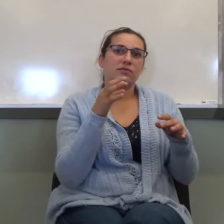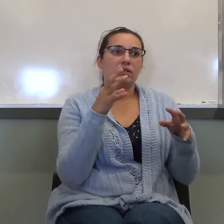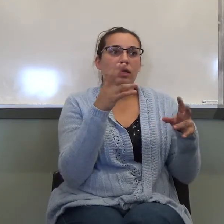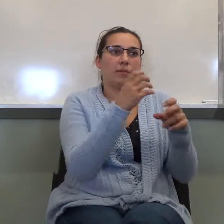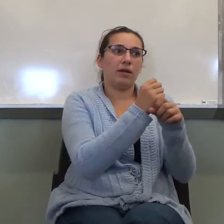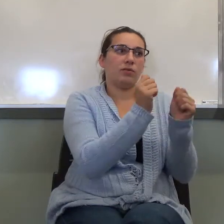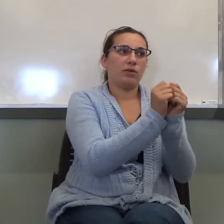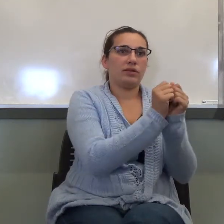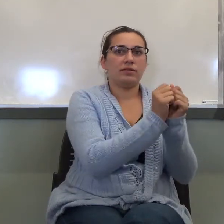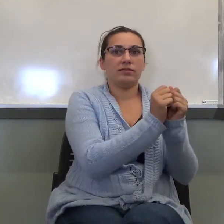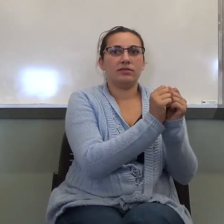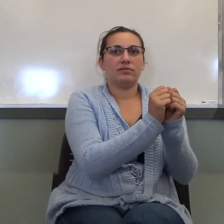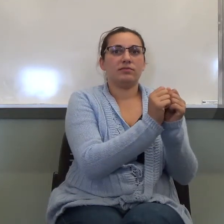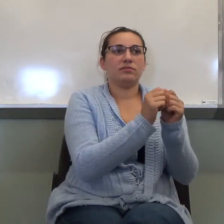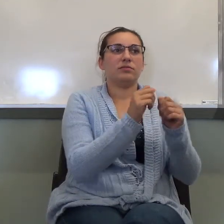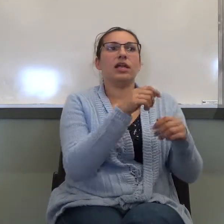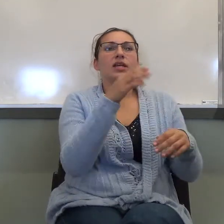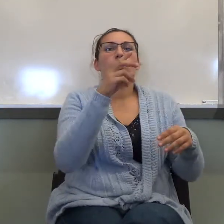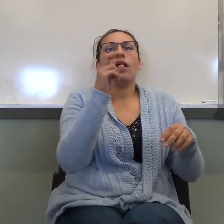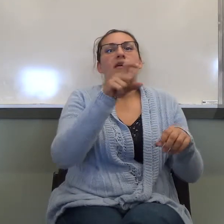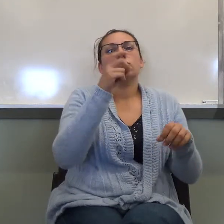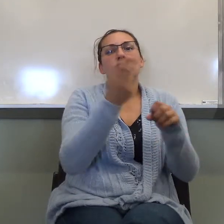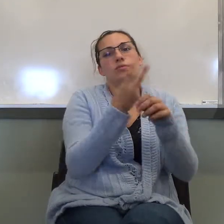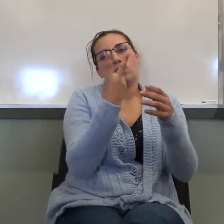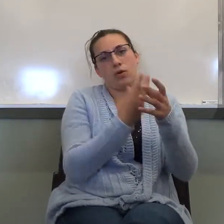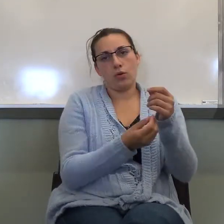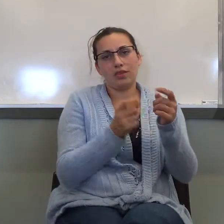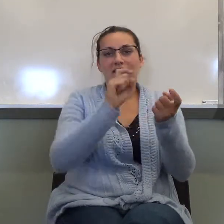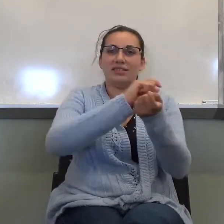change sign button and so forth. So it gets to be a bit